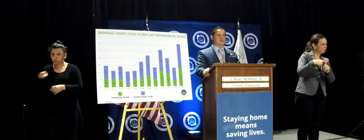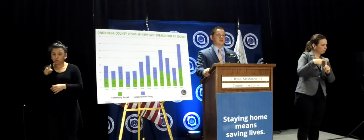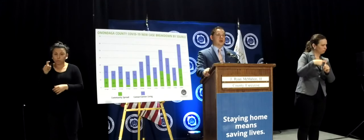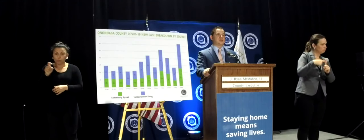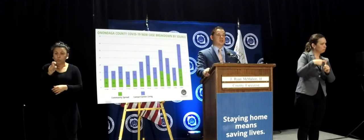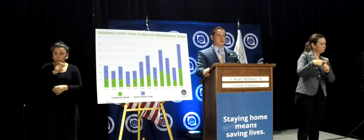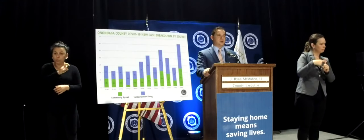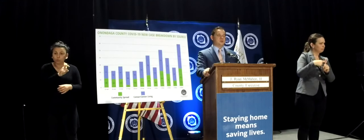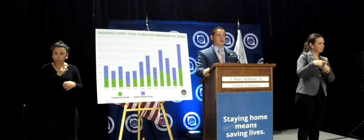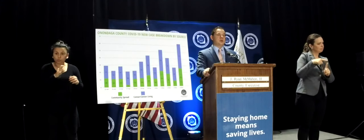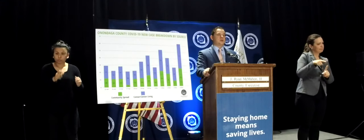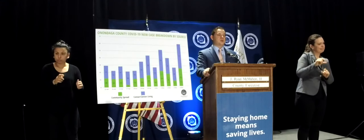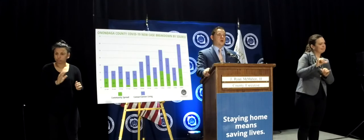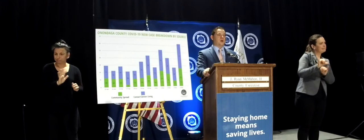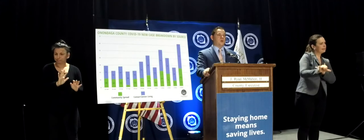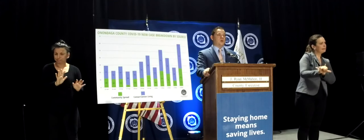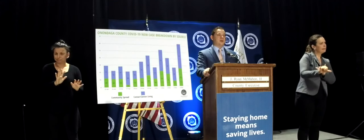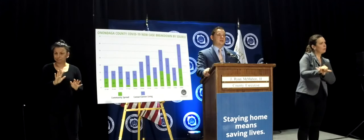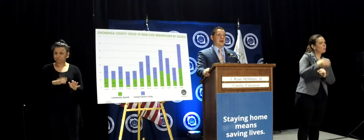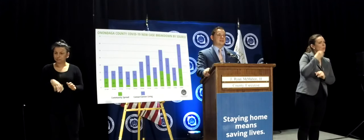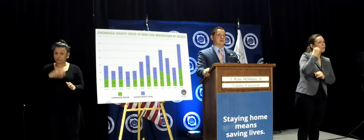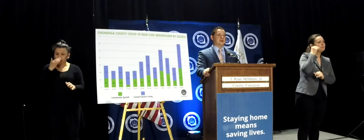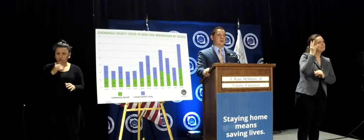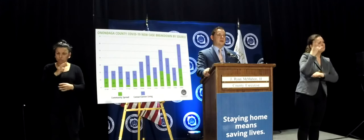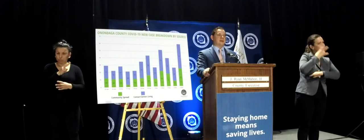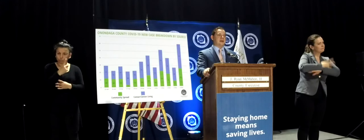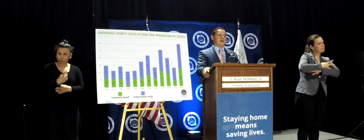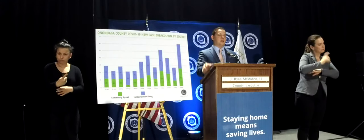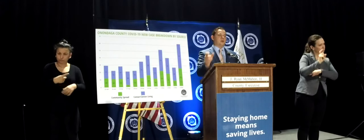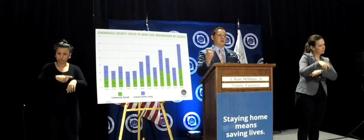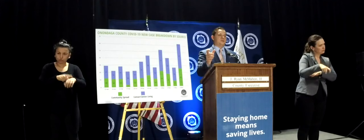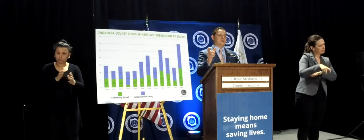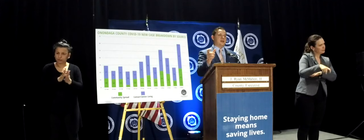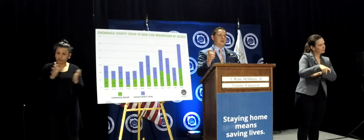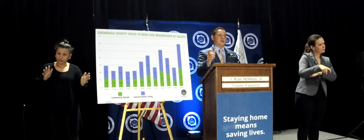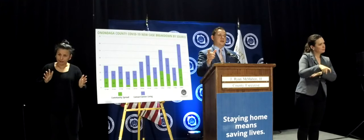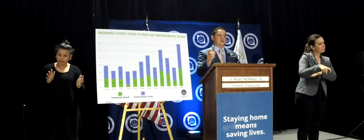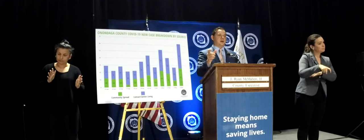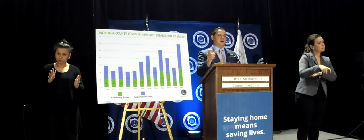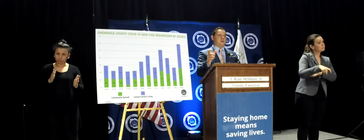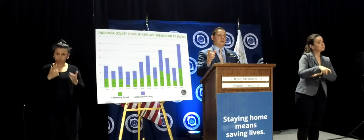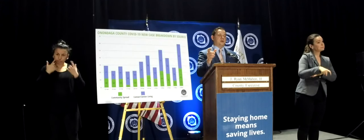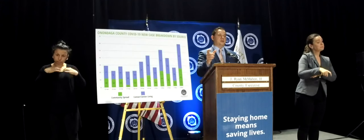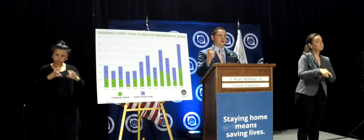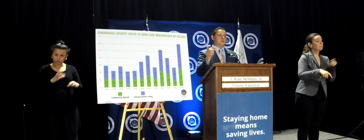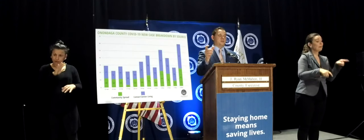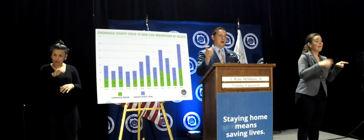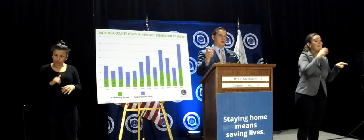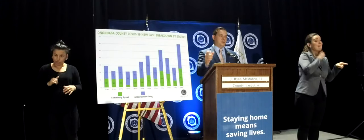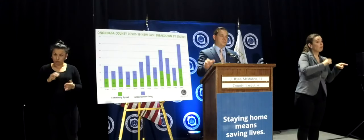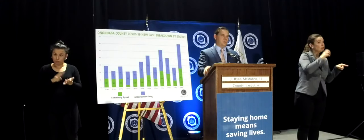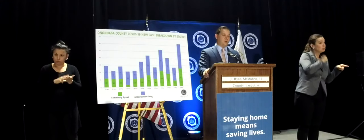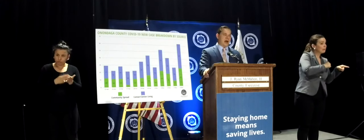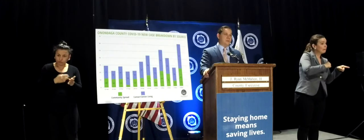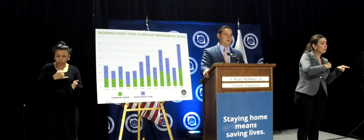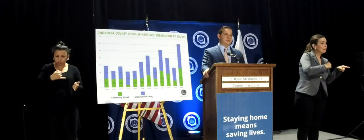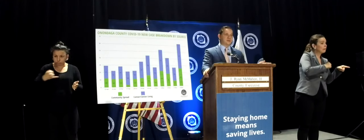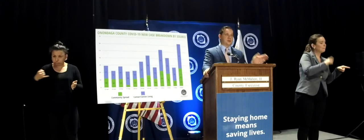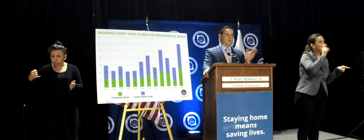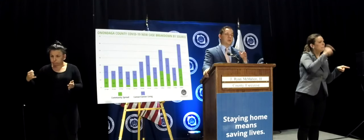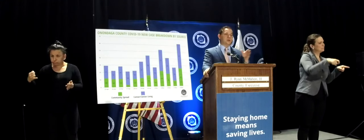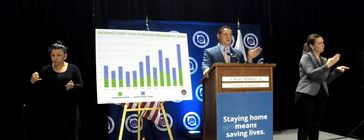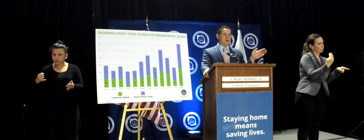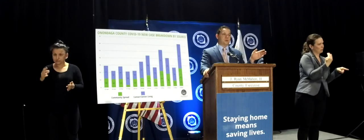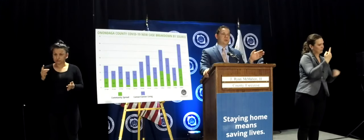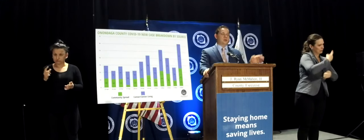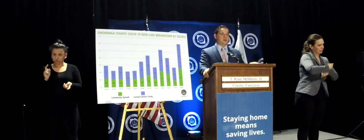new cases are seniors, so that's going to make that yellow curve stay with larger numbers longer. What will happen essentially